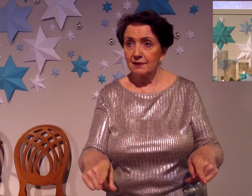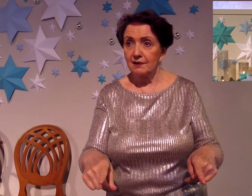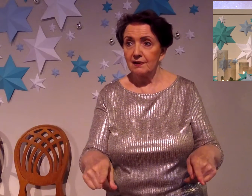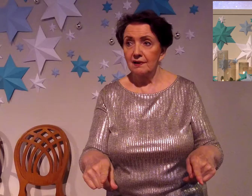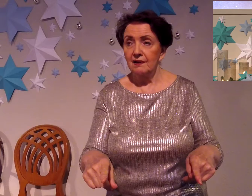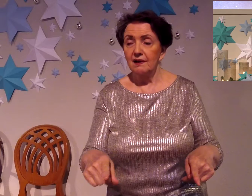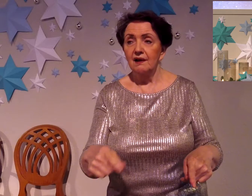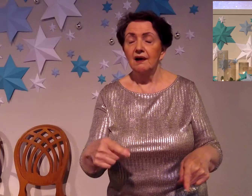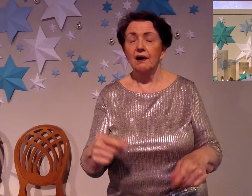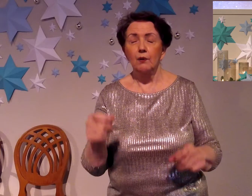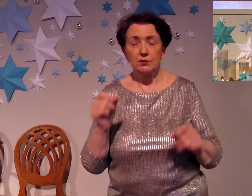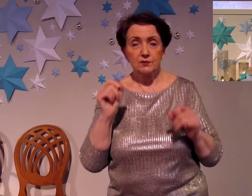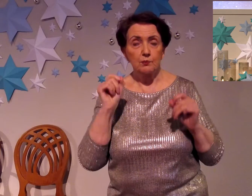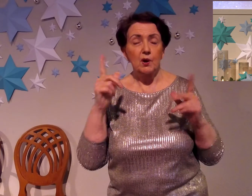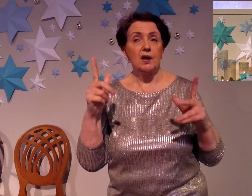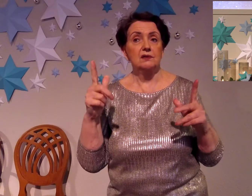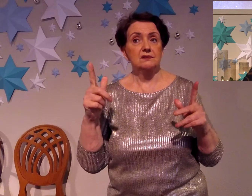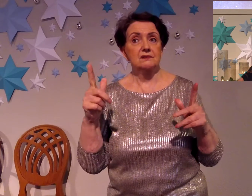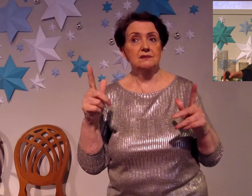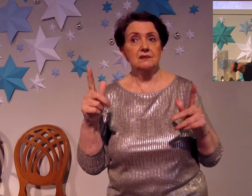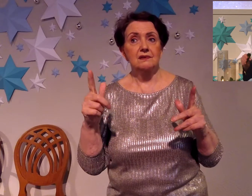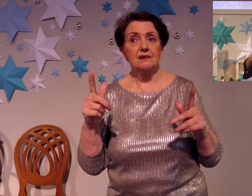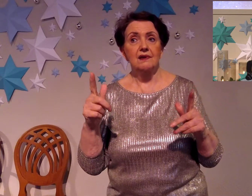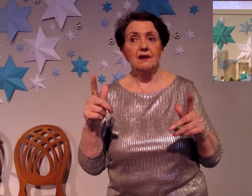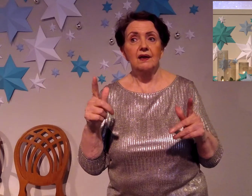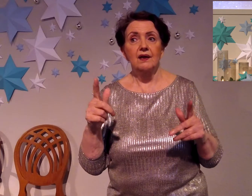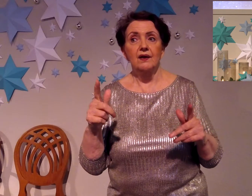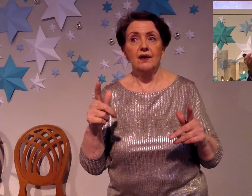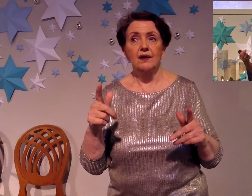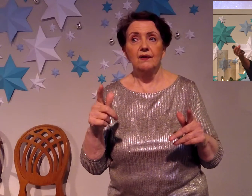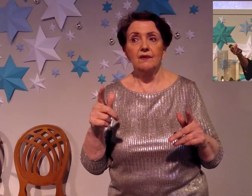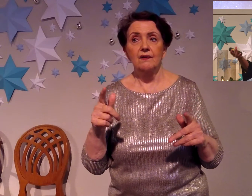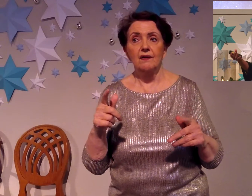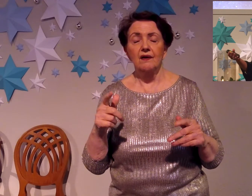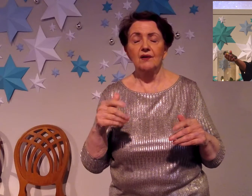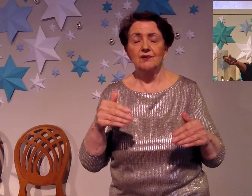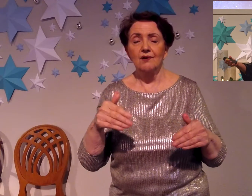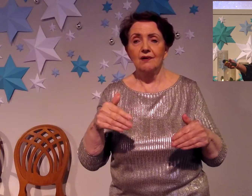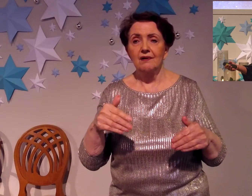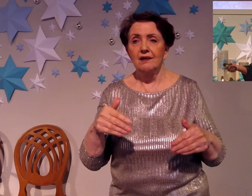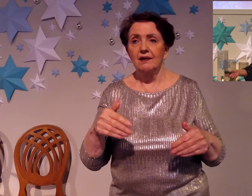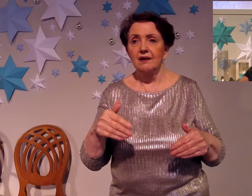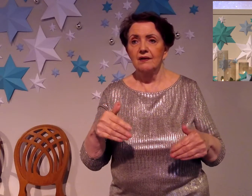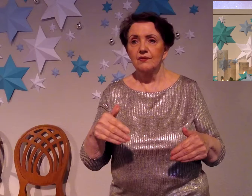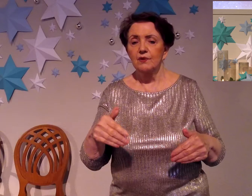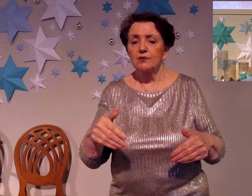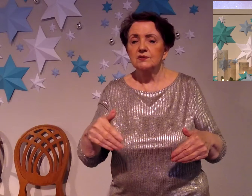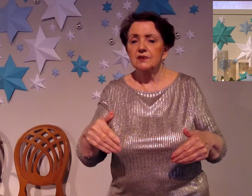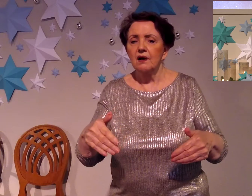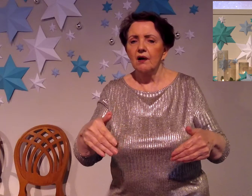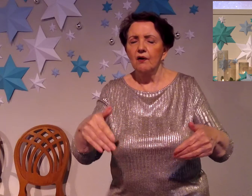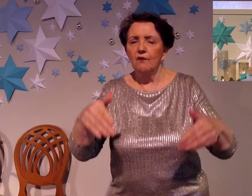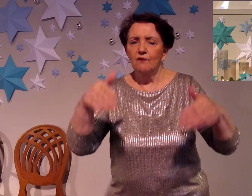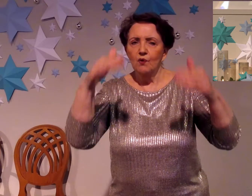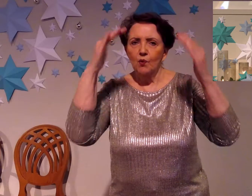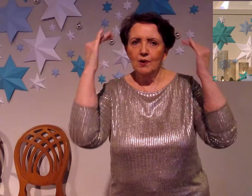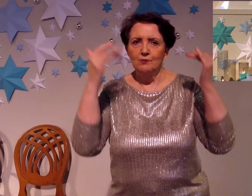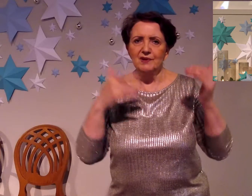I was really surprised that there was an overwhelming influx of love.